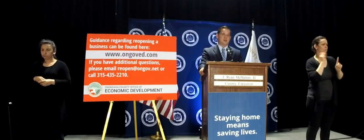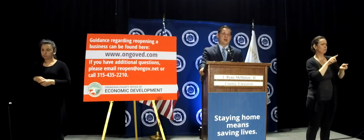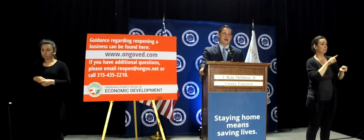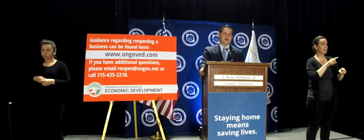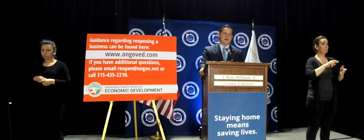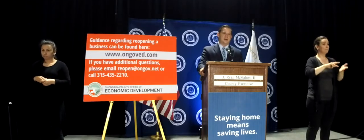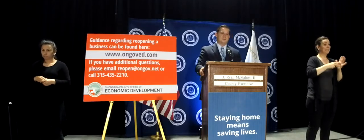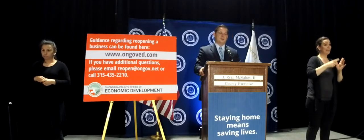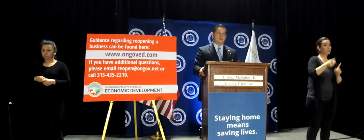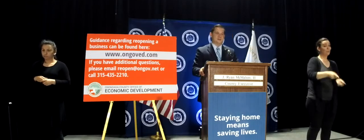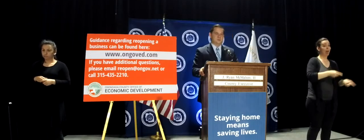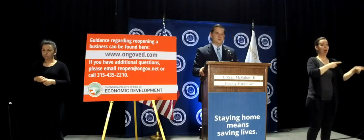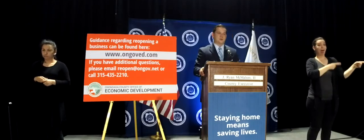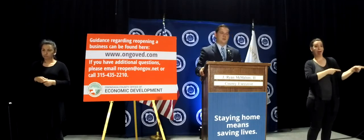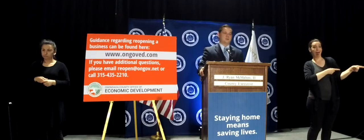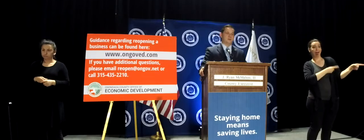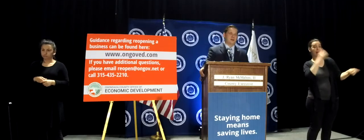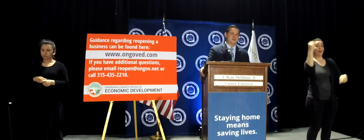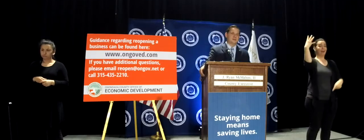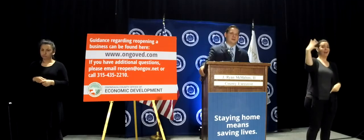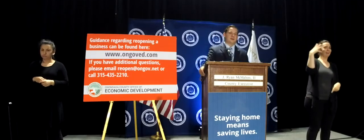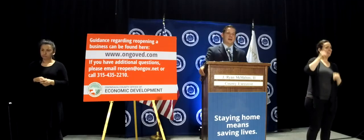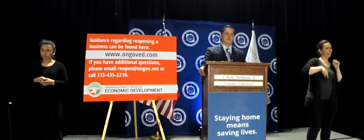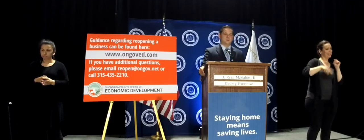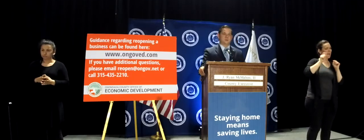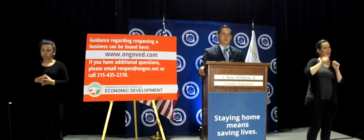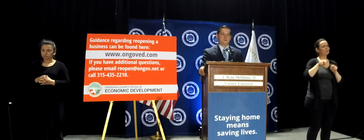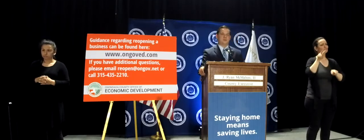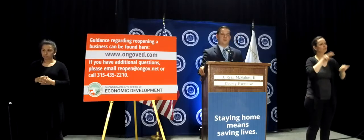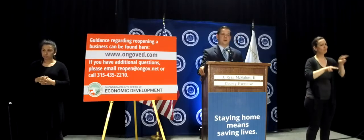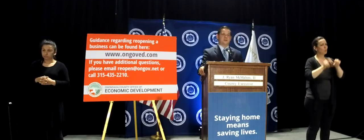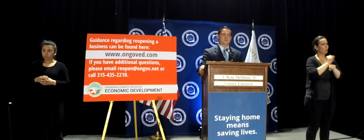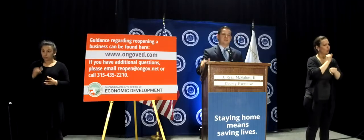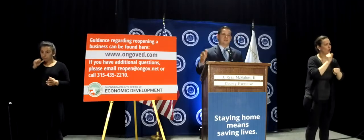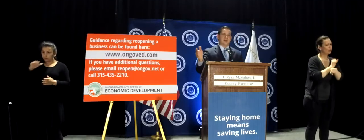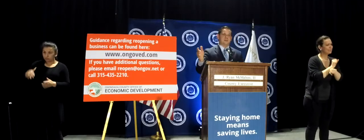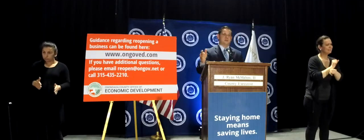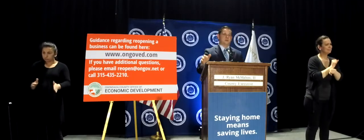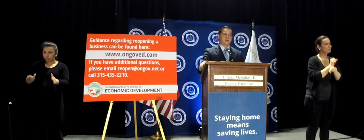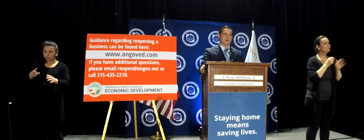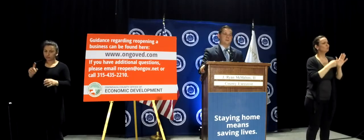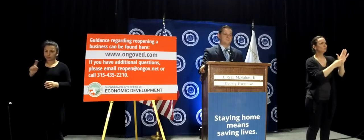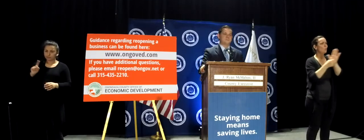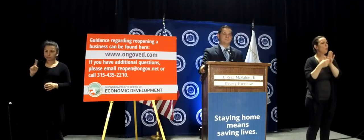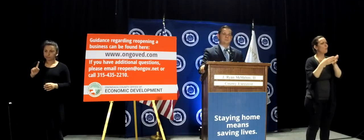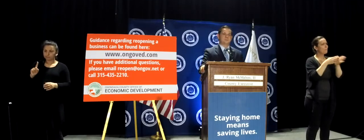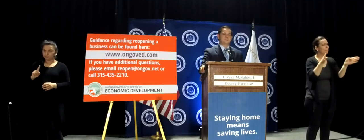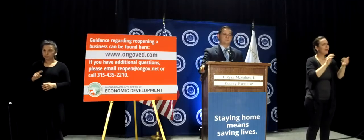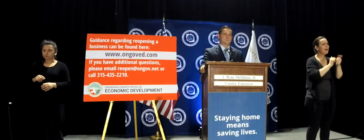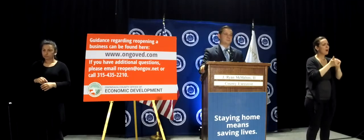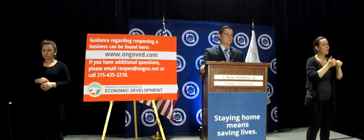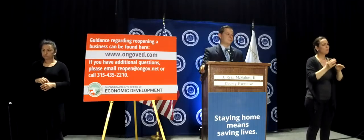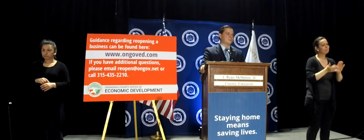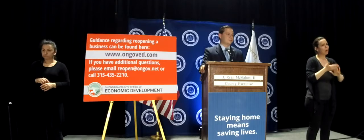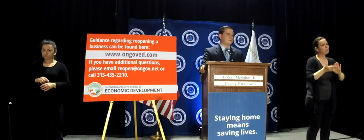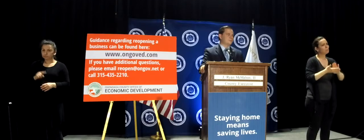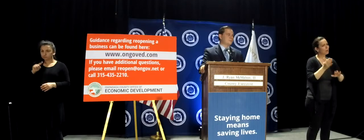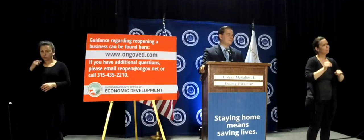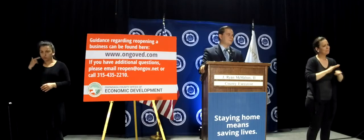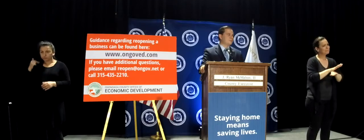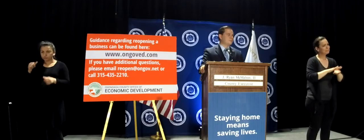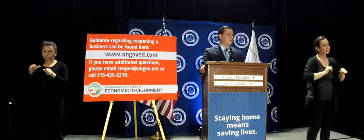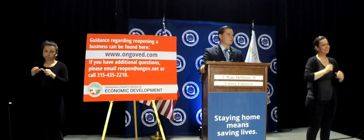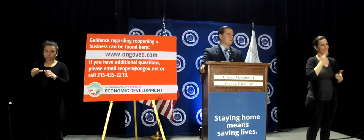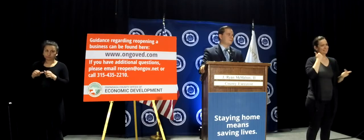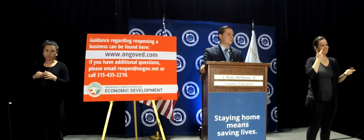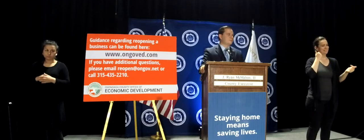beach because it will certainly be nice later on this week before it's beach time this weekend. Have you met